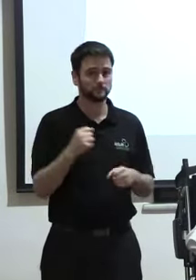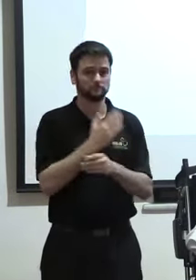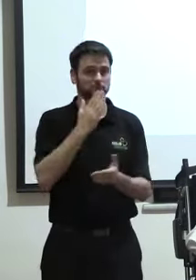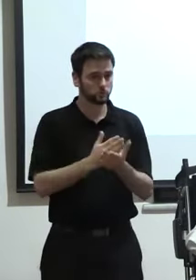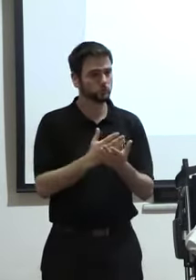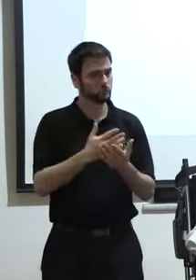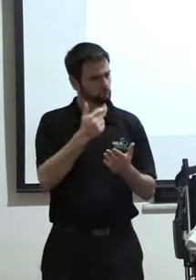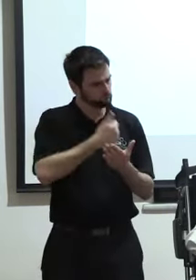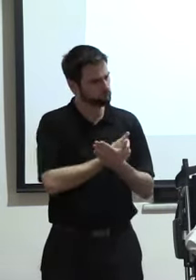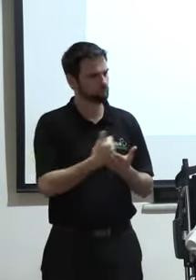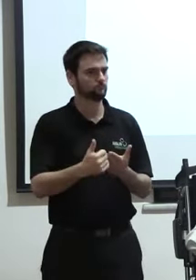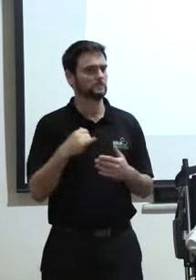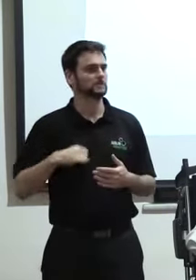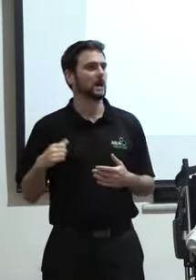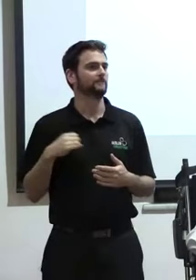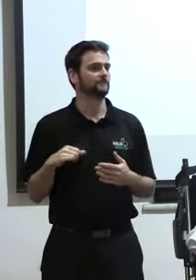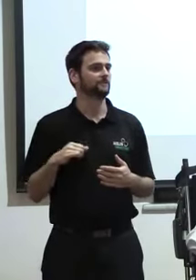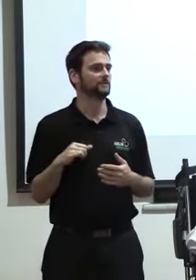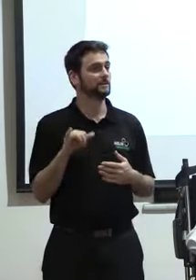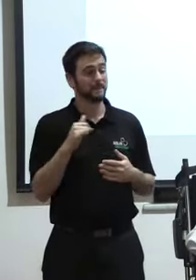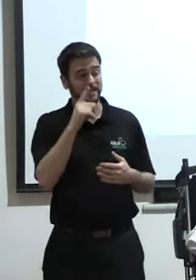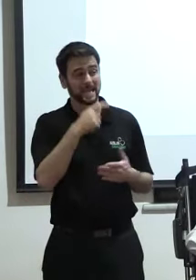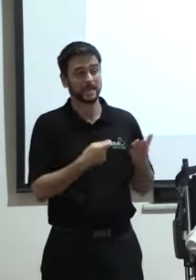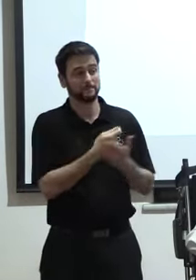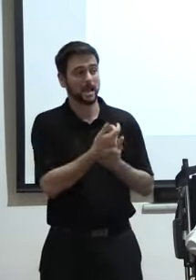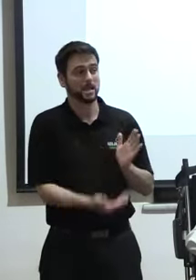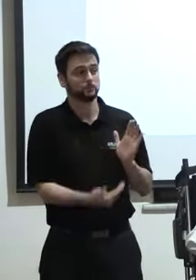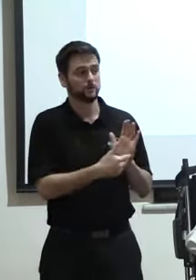period of time. They might, pay them extra because,